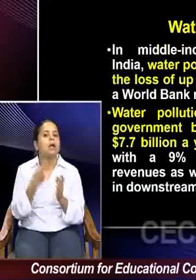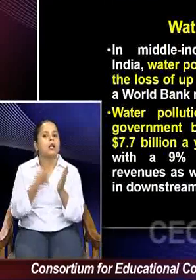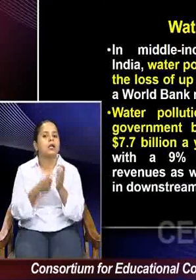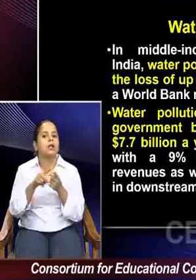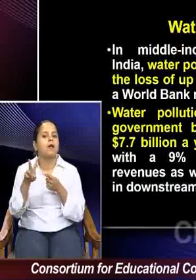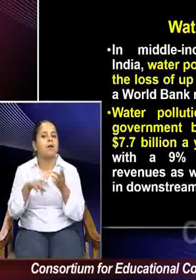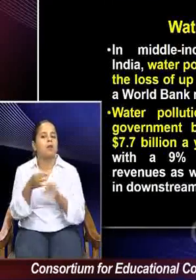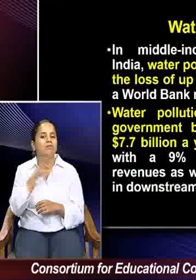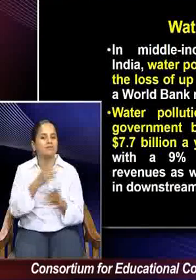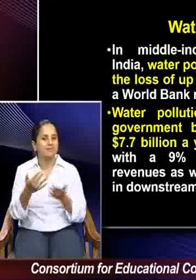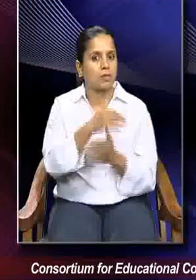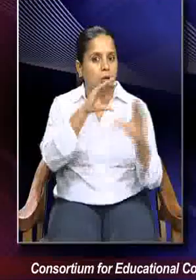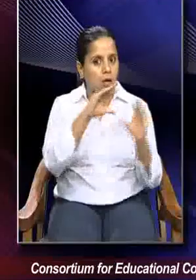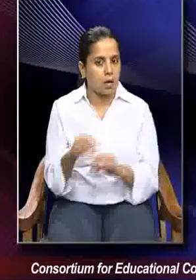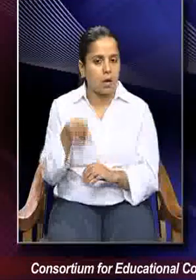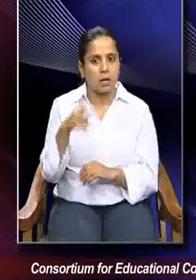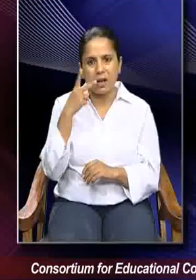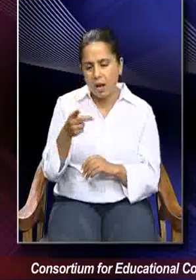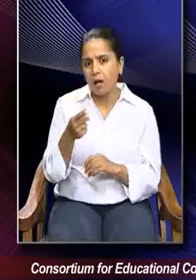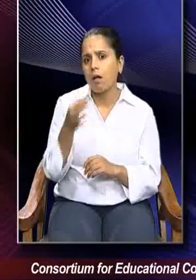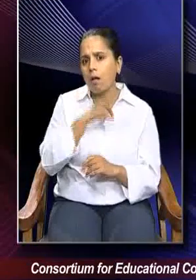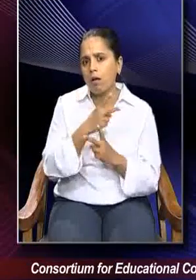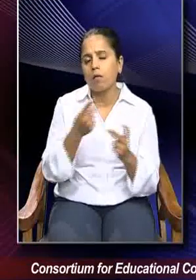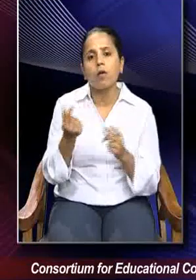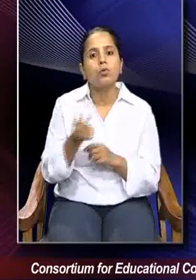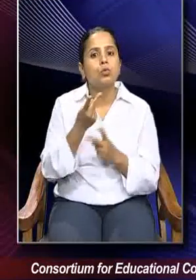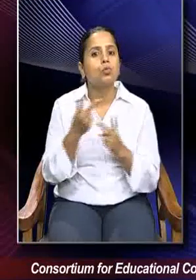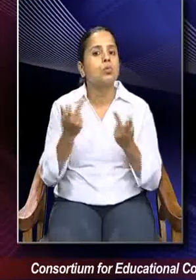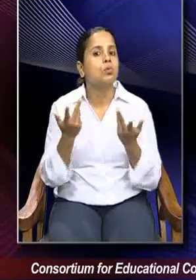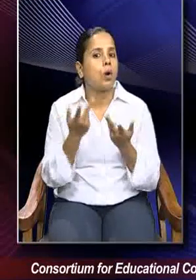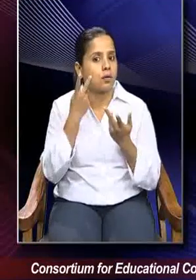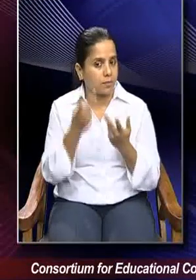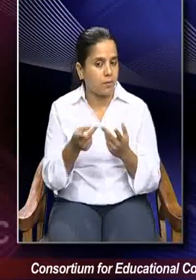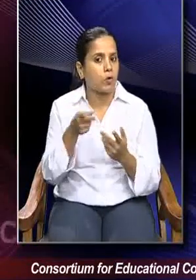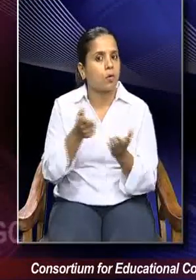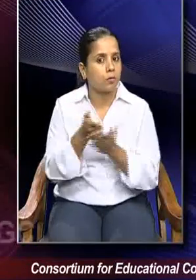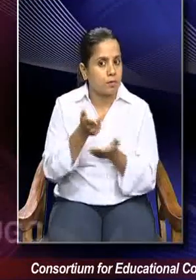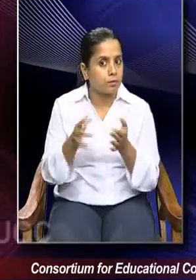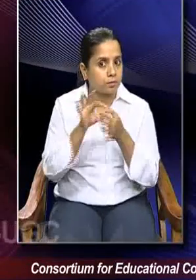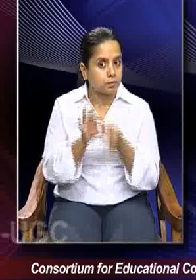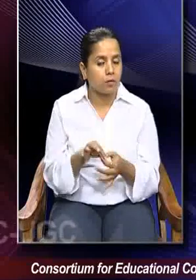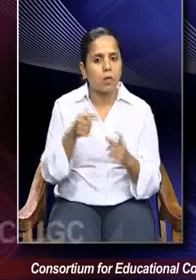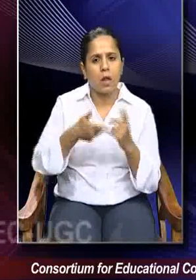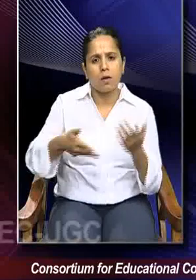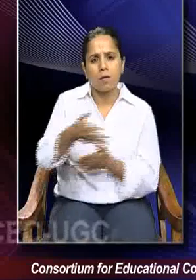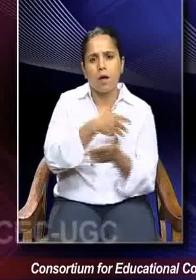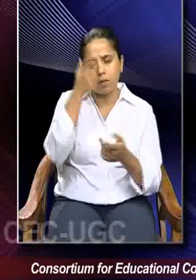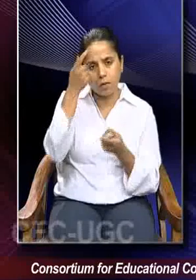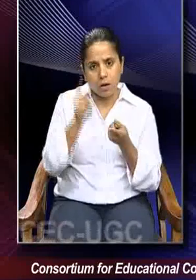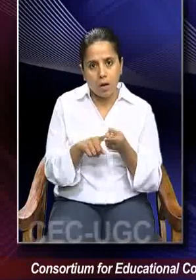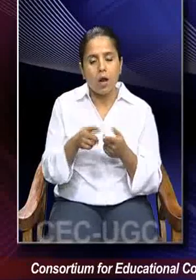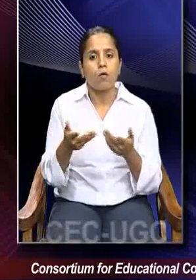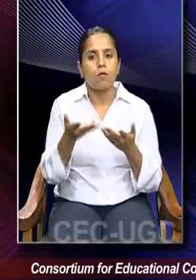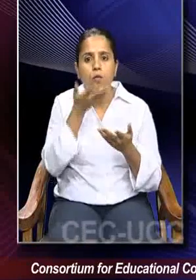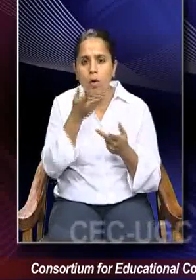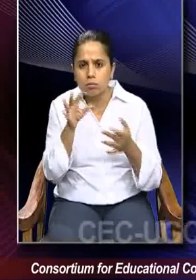decrease in the downstream agriculture yields. So this environmental pollution, that is water bodies